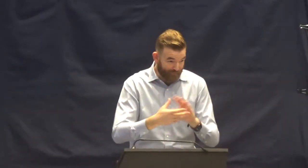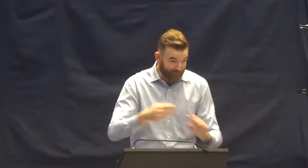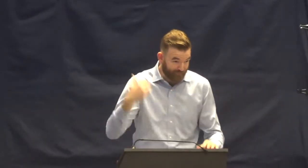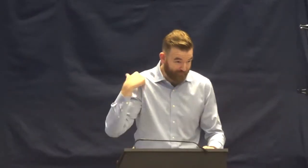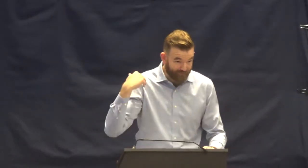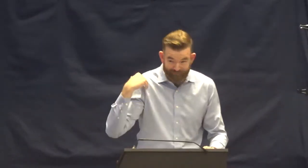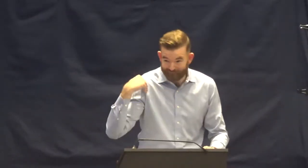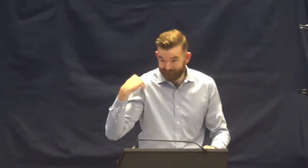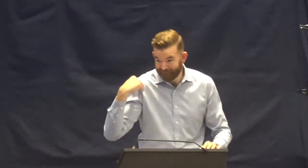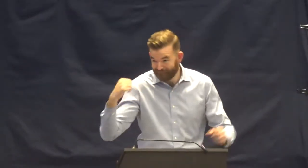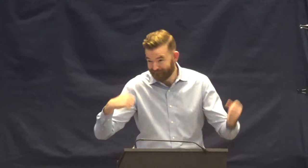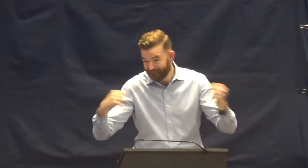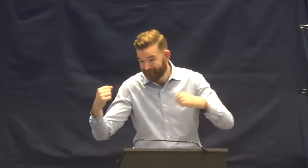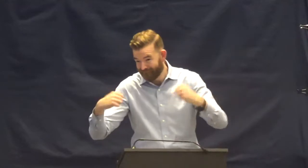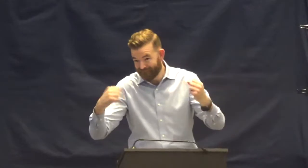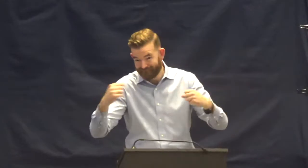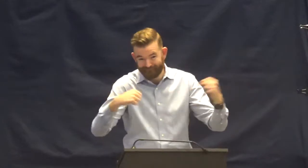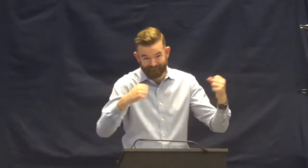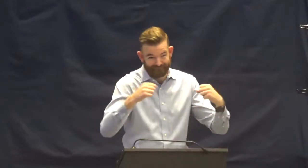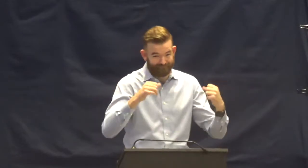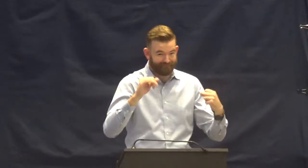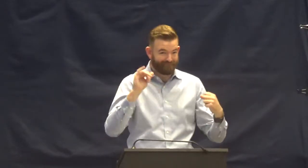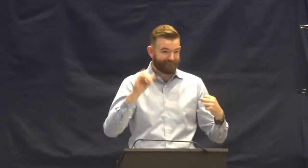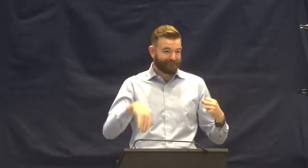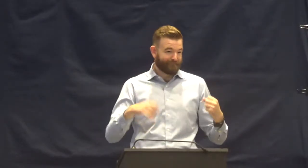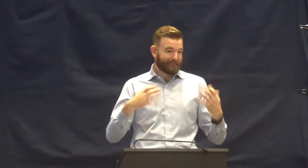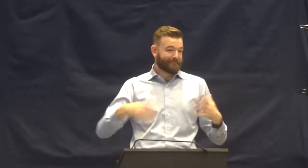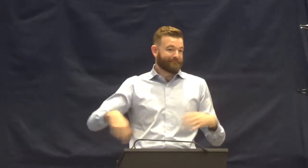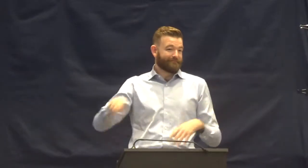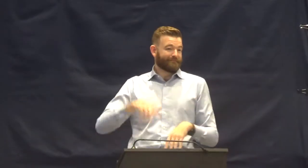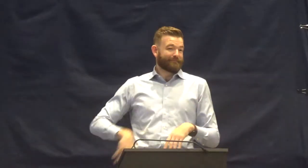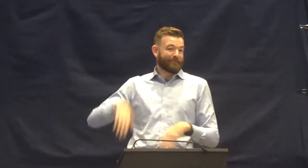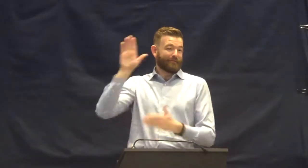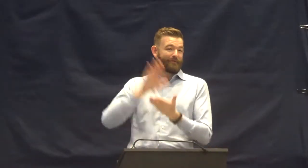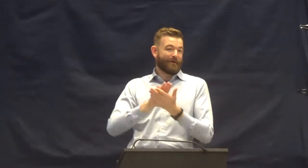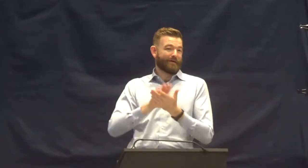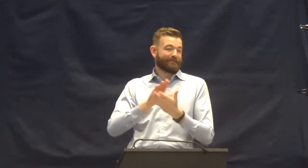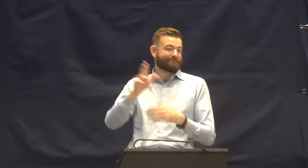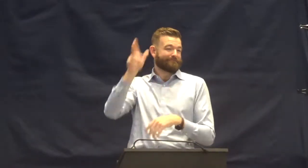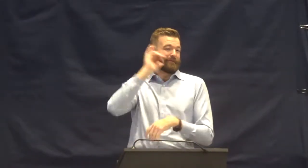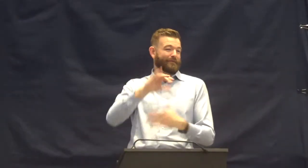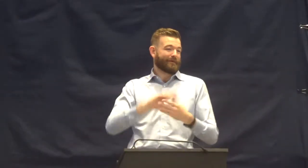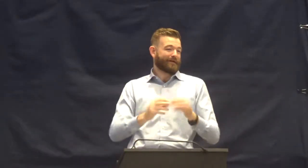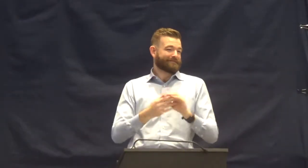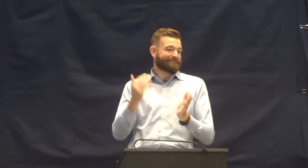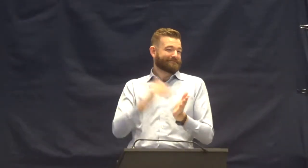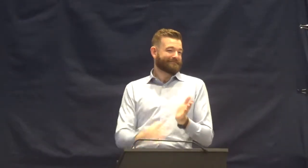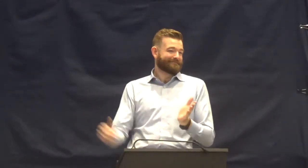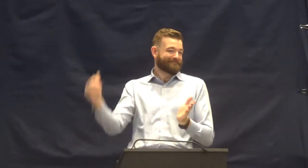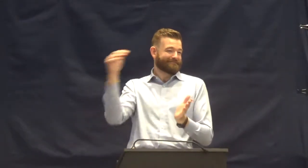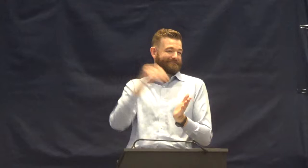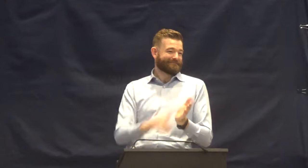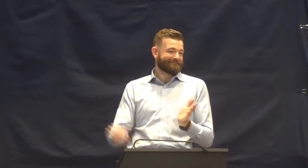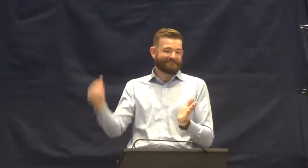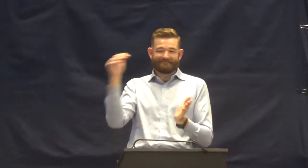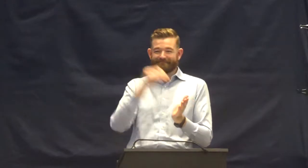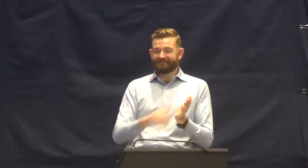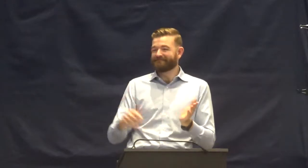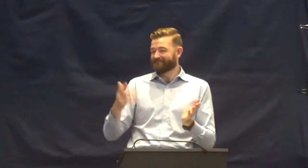story. Have you heard that story before? I see lots of yeses. Yeah, many of us grew up with that story, right? And we heard that every year